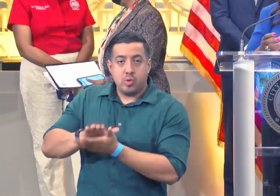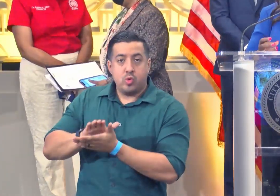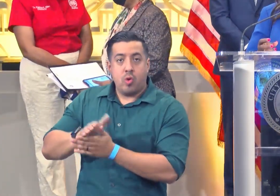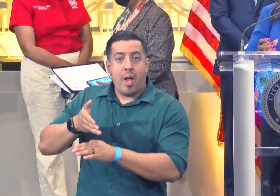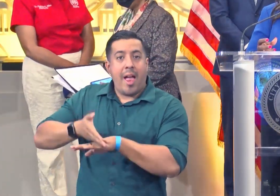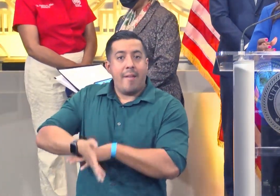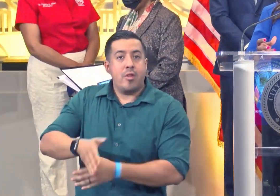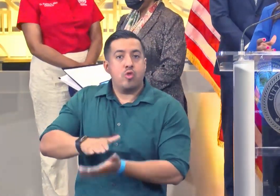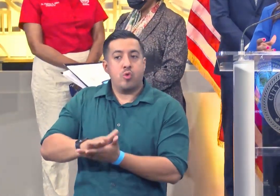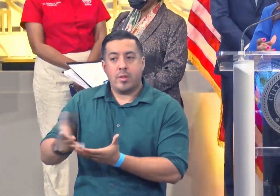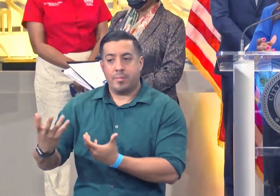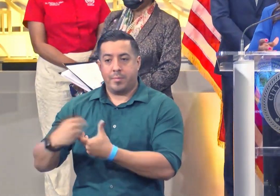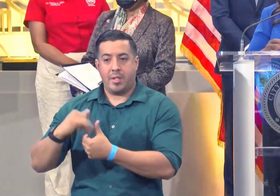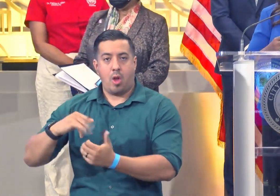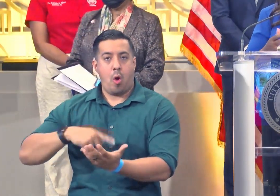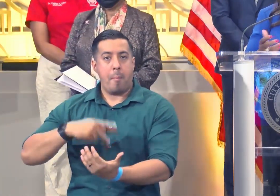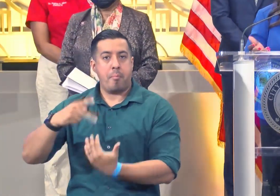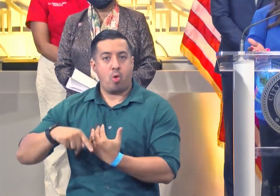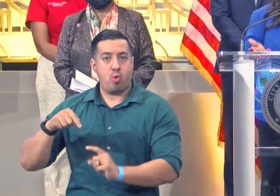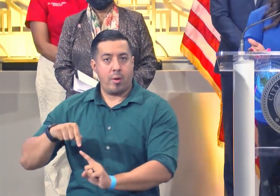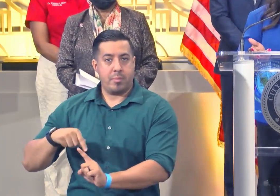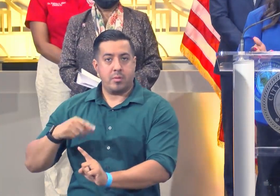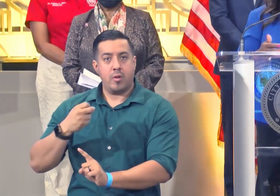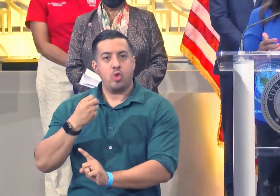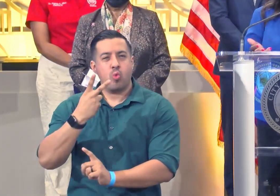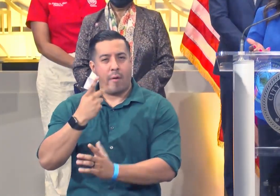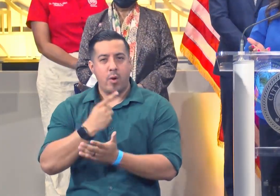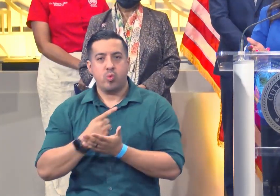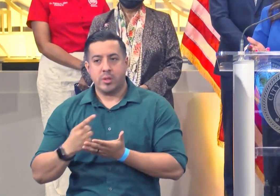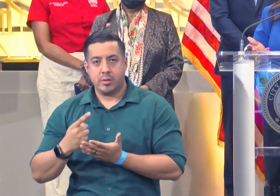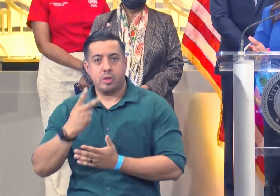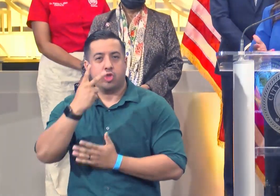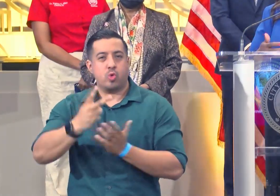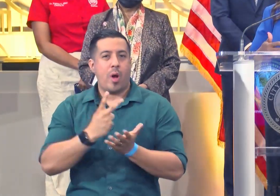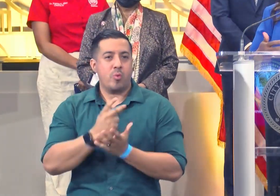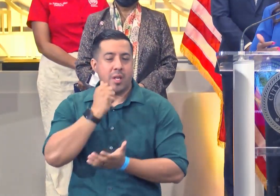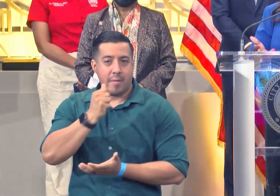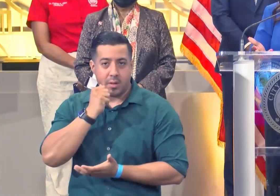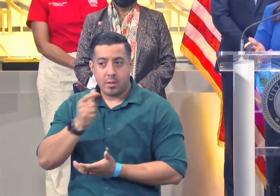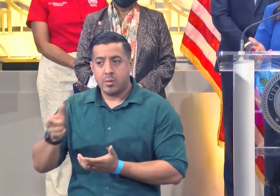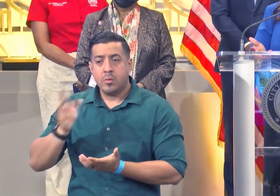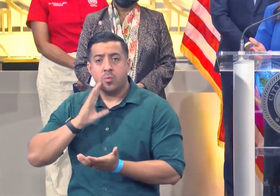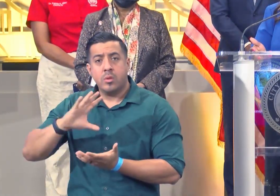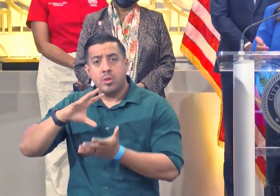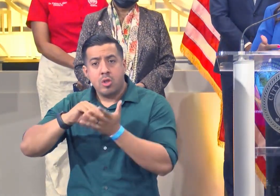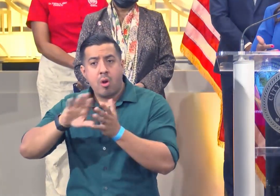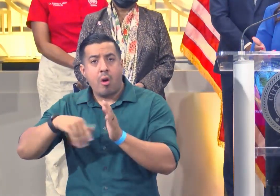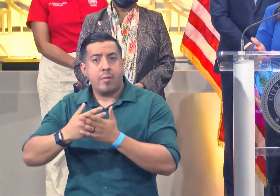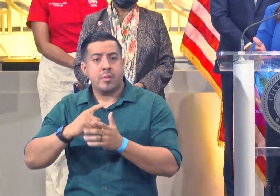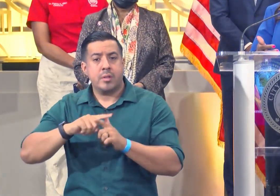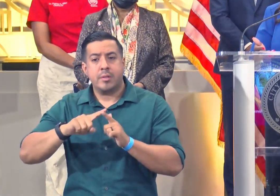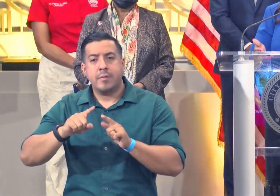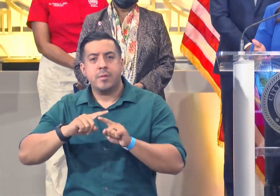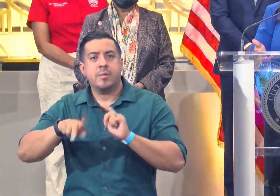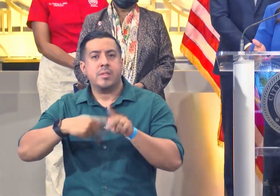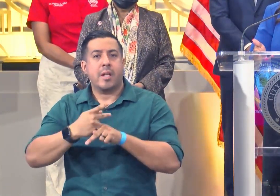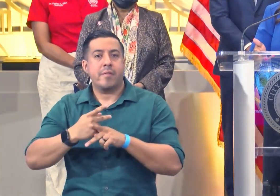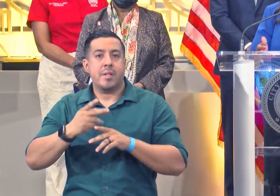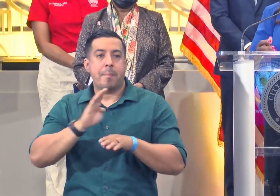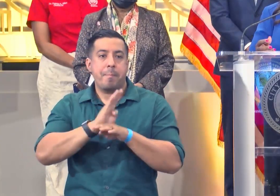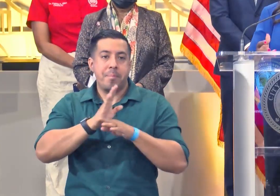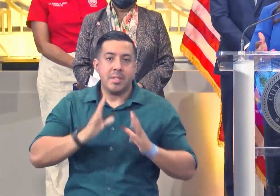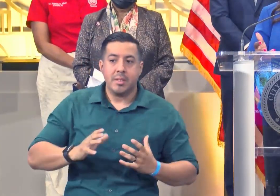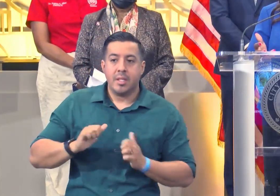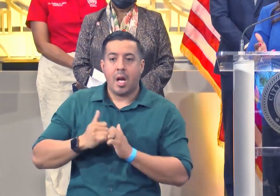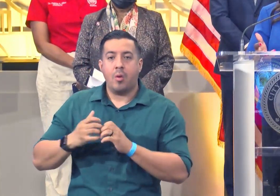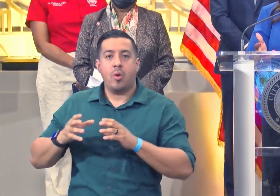school to participate in a program for 12 weeks, 2 hours a day, where they'll learn all the aspects of business and entrepreneurship.